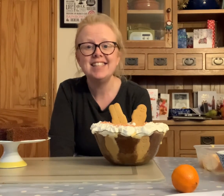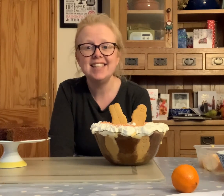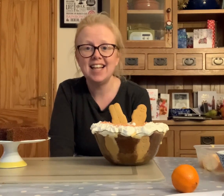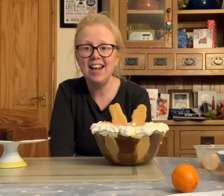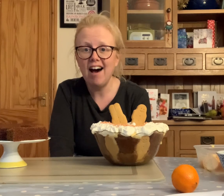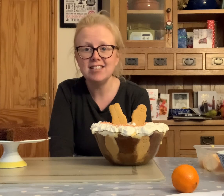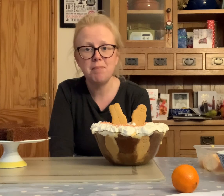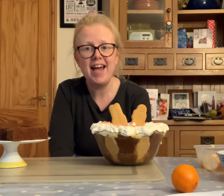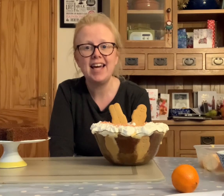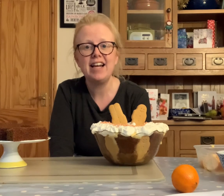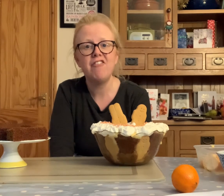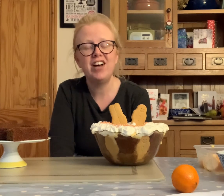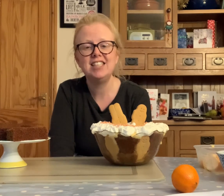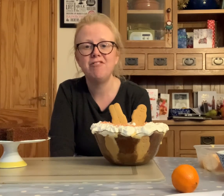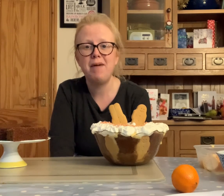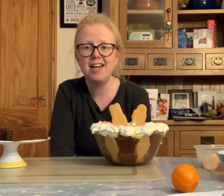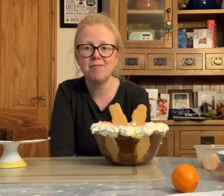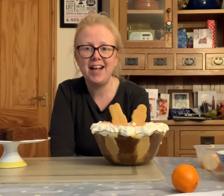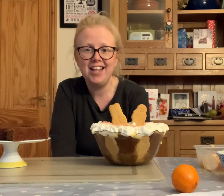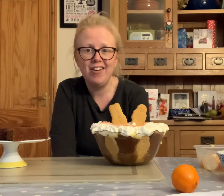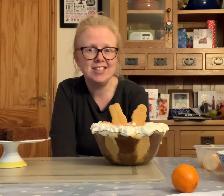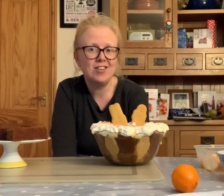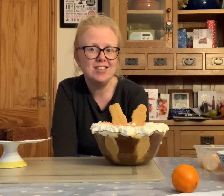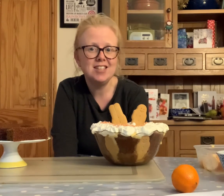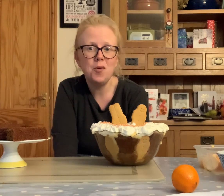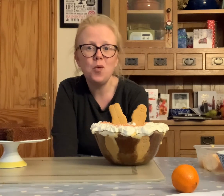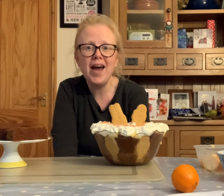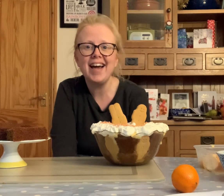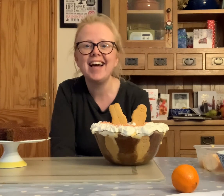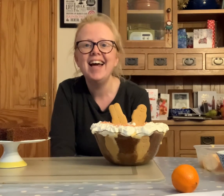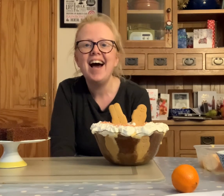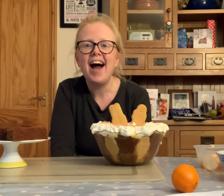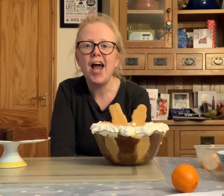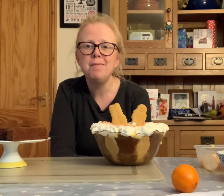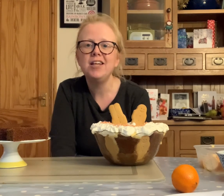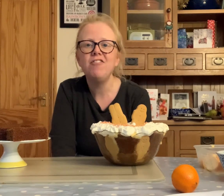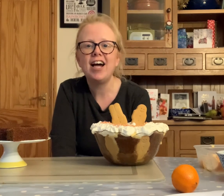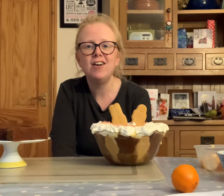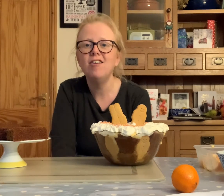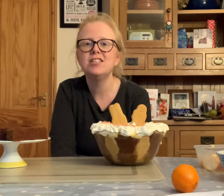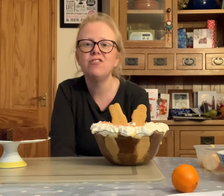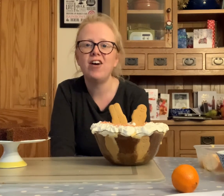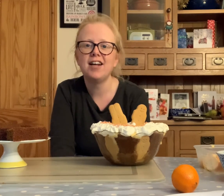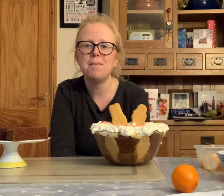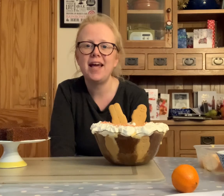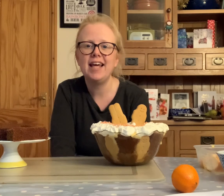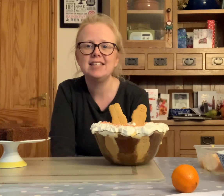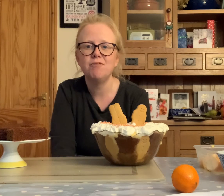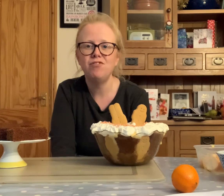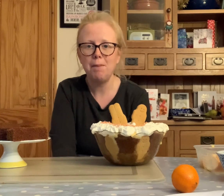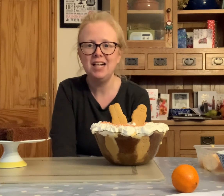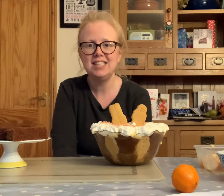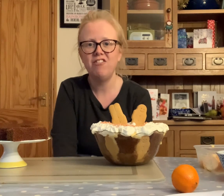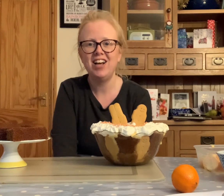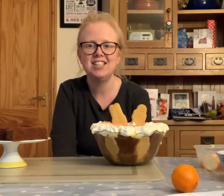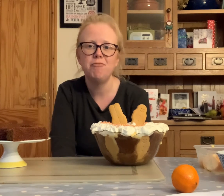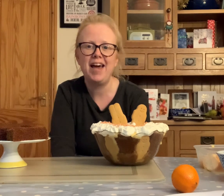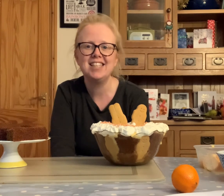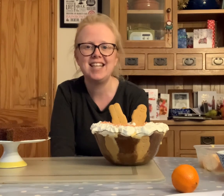the last bake in our festive bake menu. It's gone so quick. I hope that you've had lots of fun making some fabulously festive bakes to help